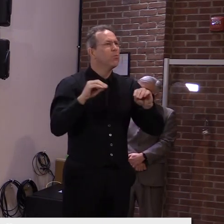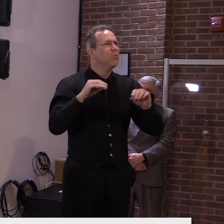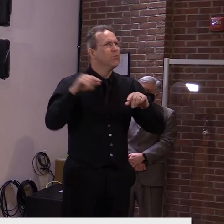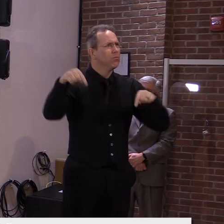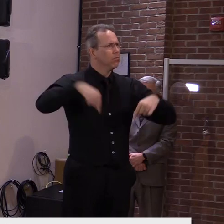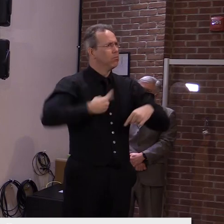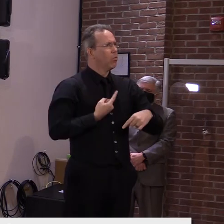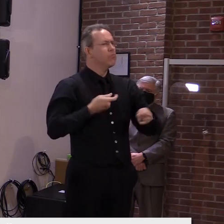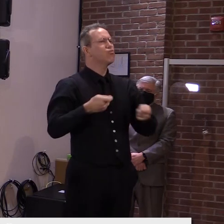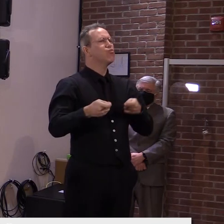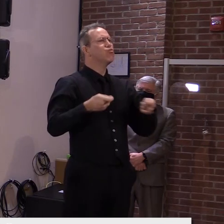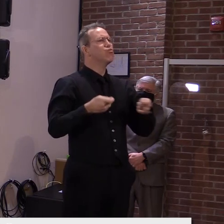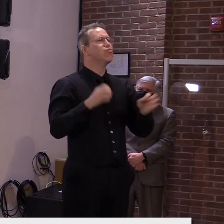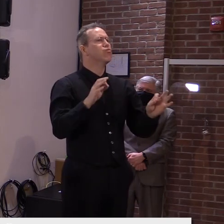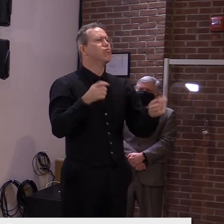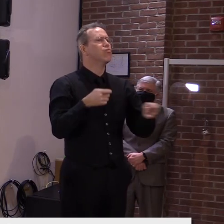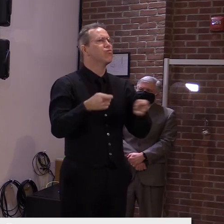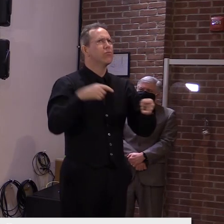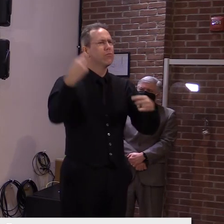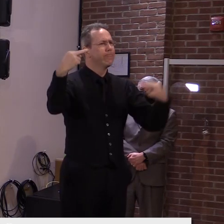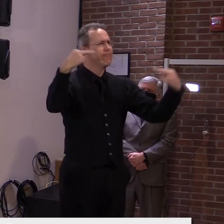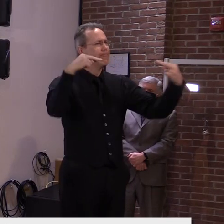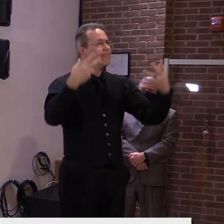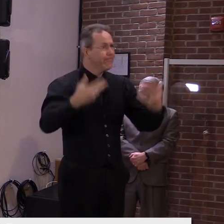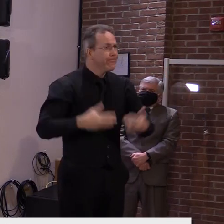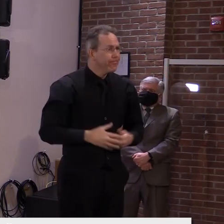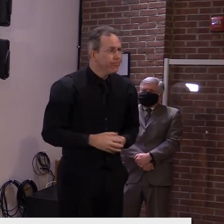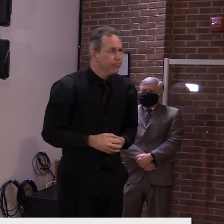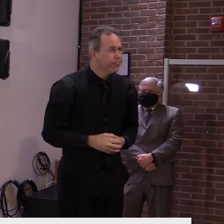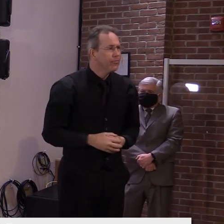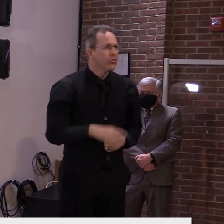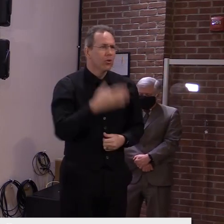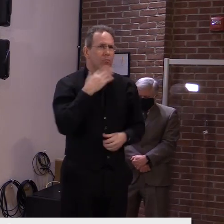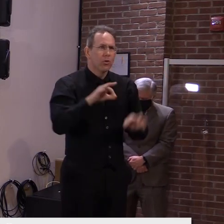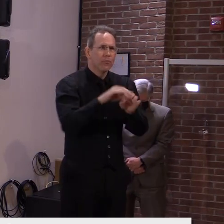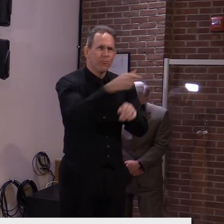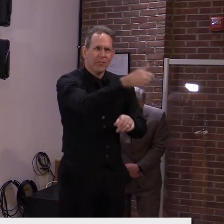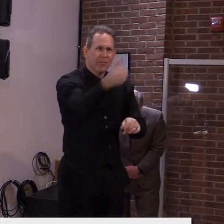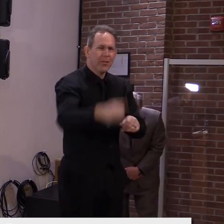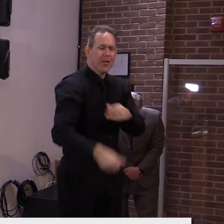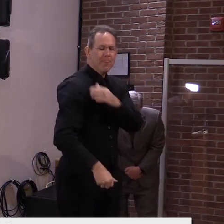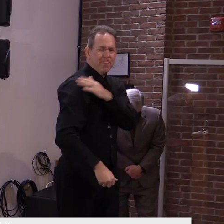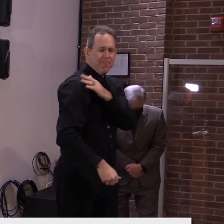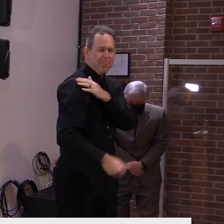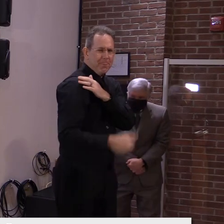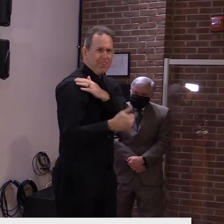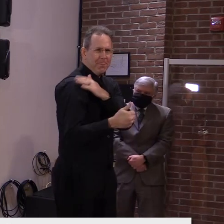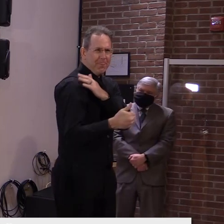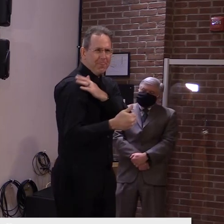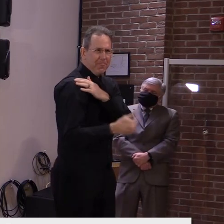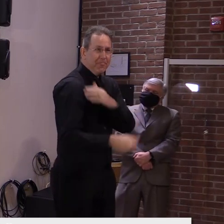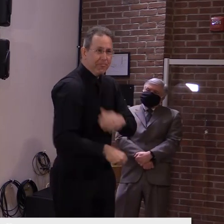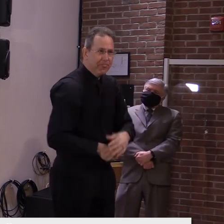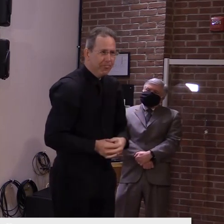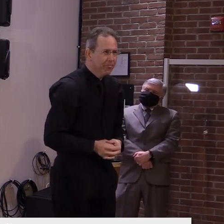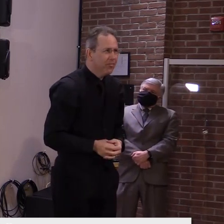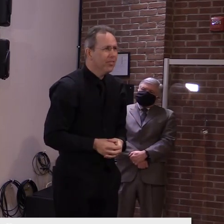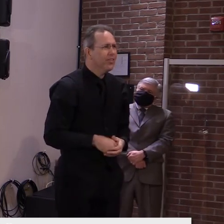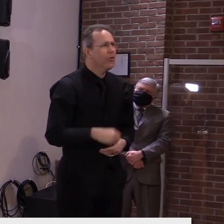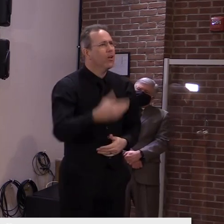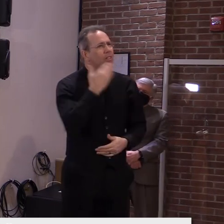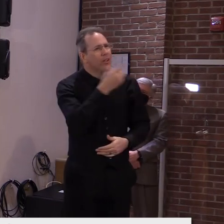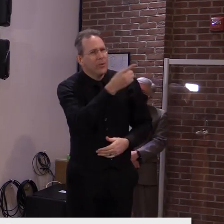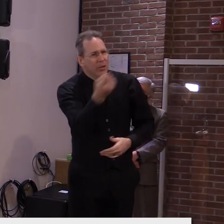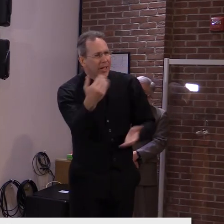that, again, has resulted in good results. So I just want to thank everyone for that and acknowledge that we